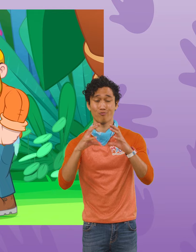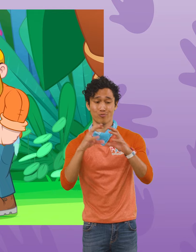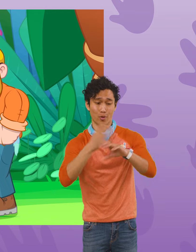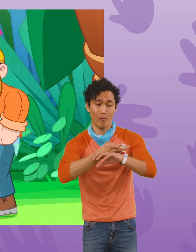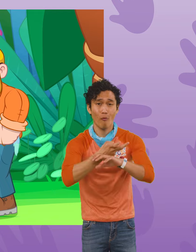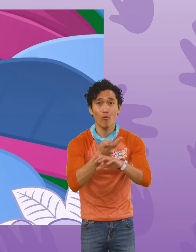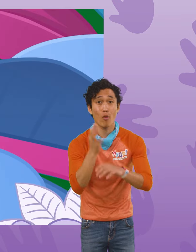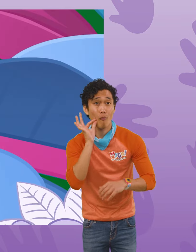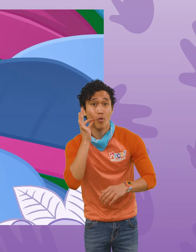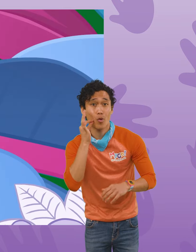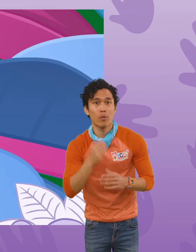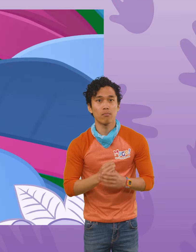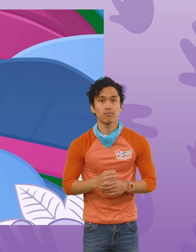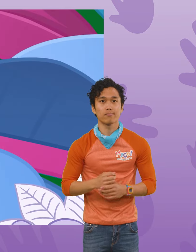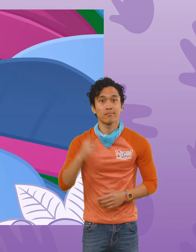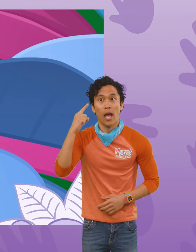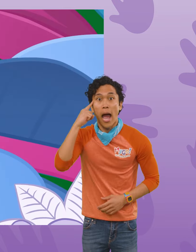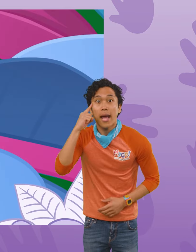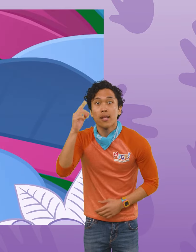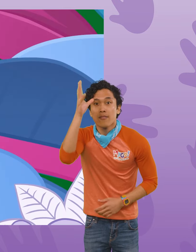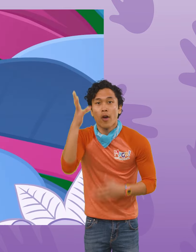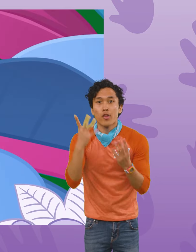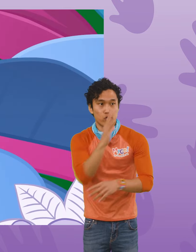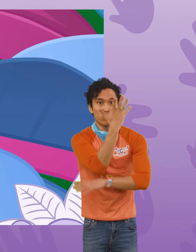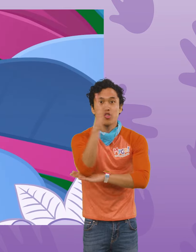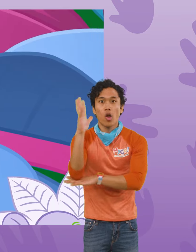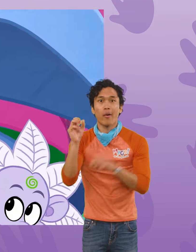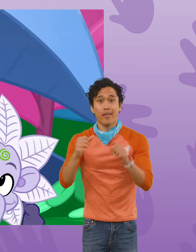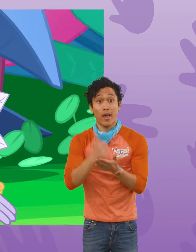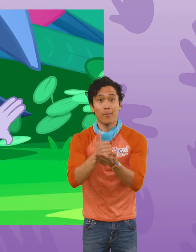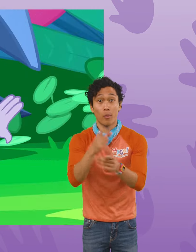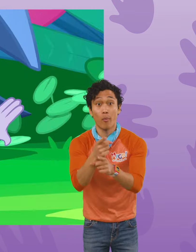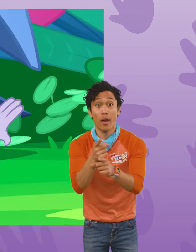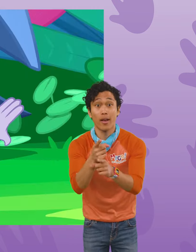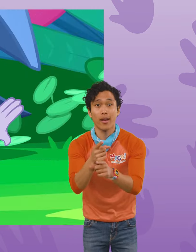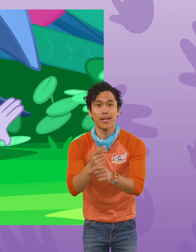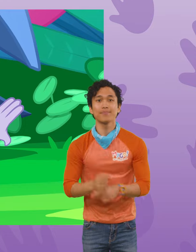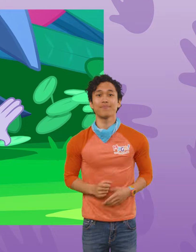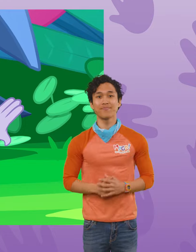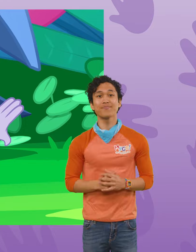to cure him. I think Papa Jungle can help with that, right?